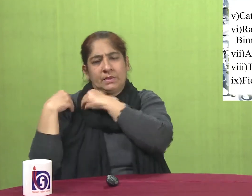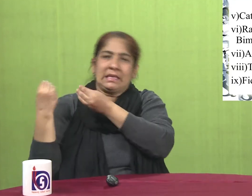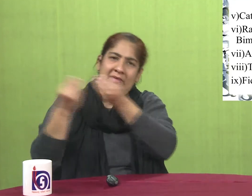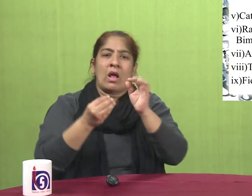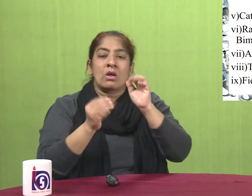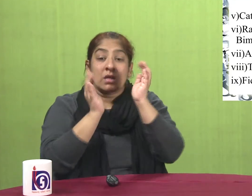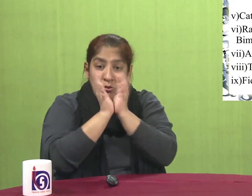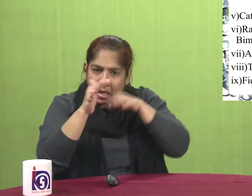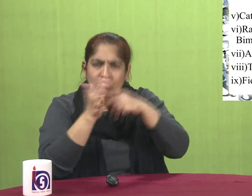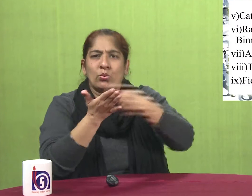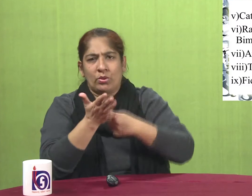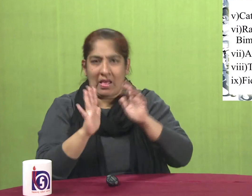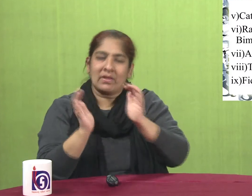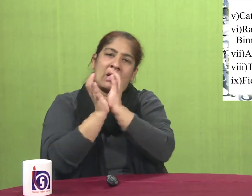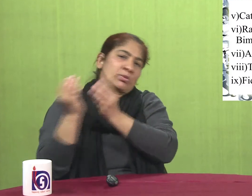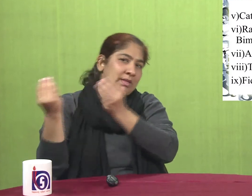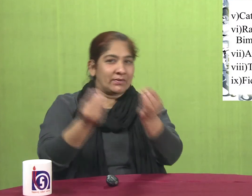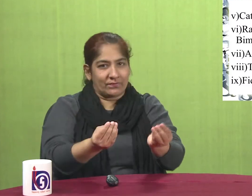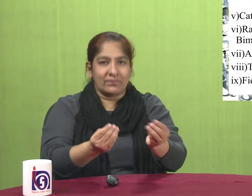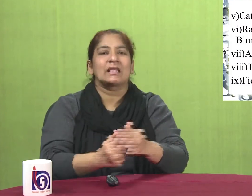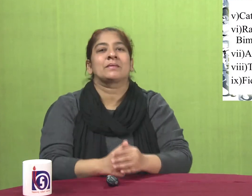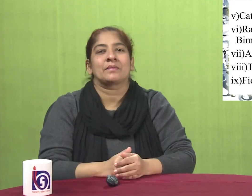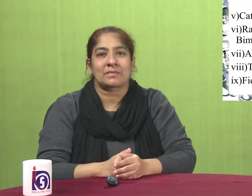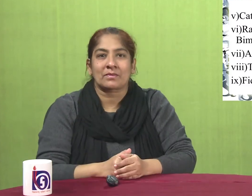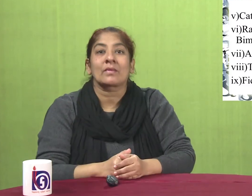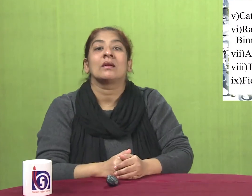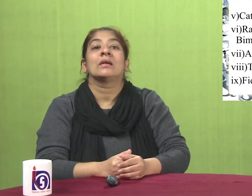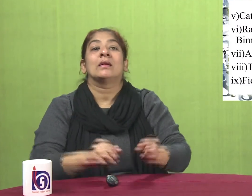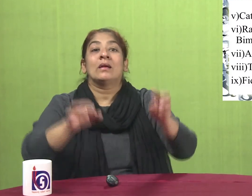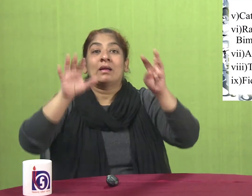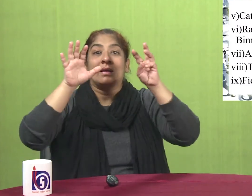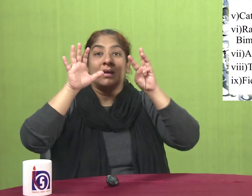It works for the orphanage children and their education.